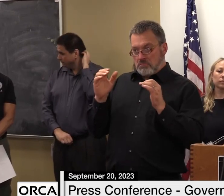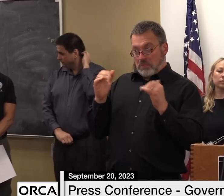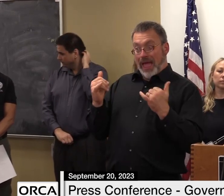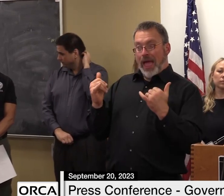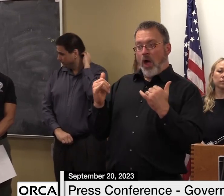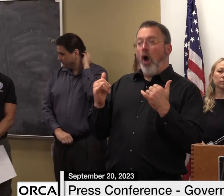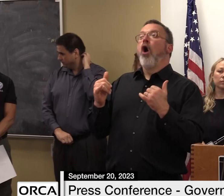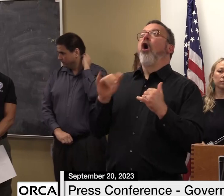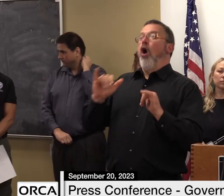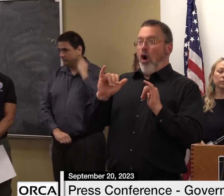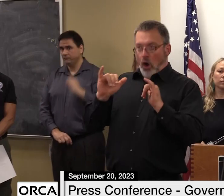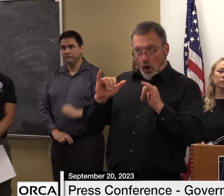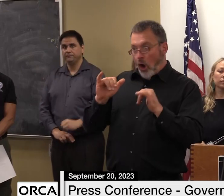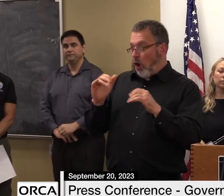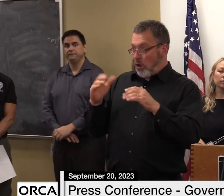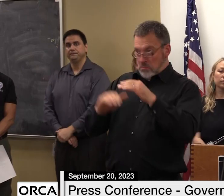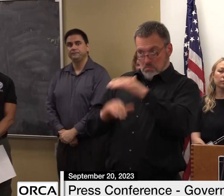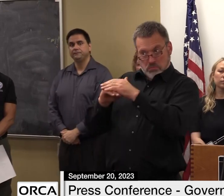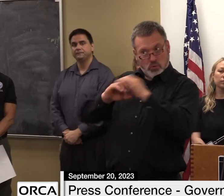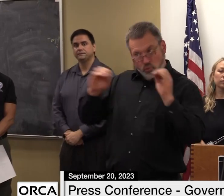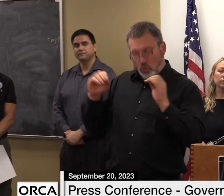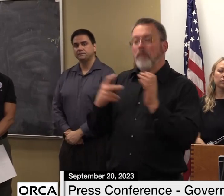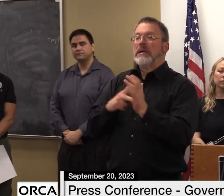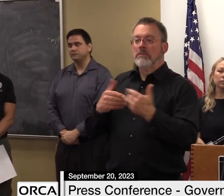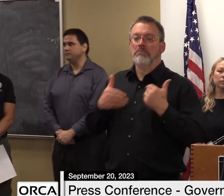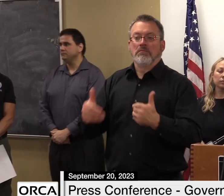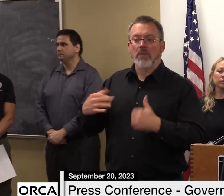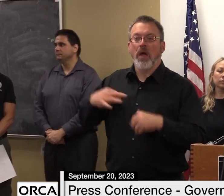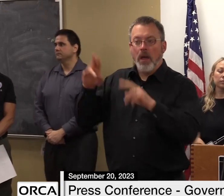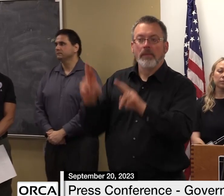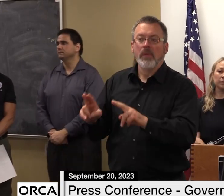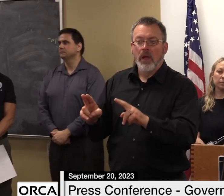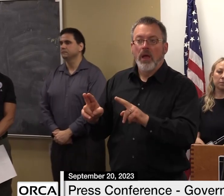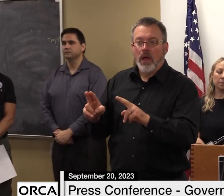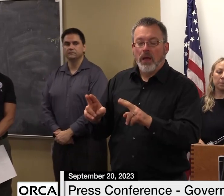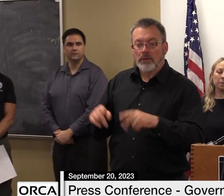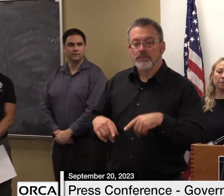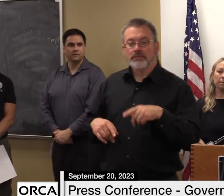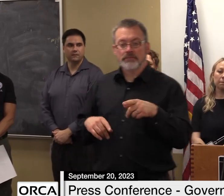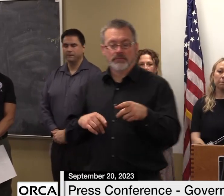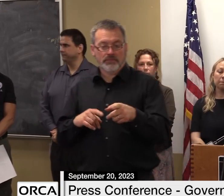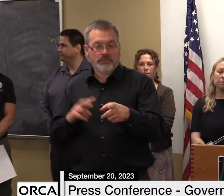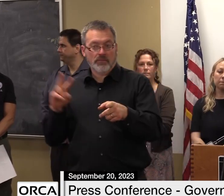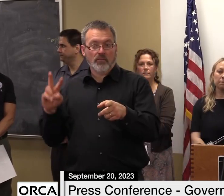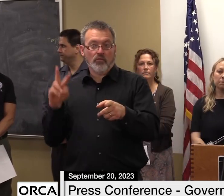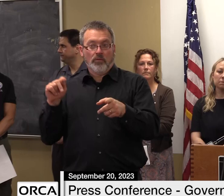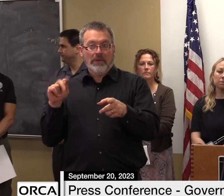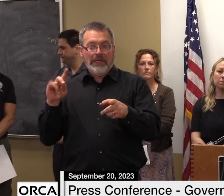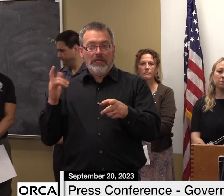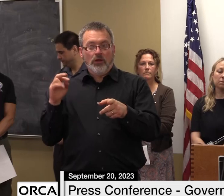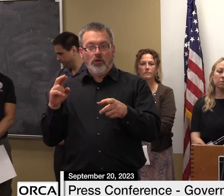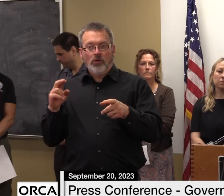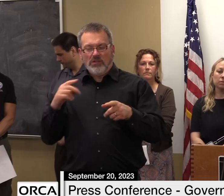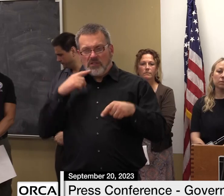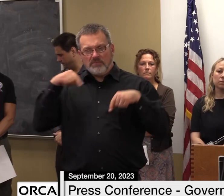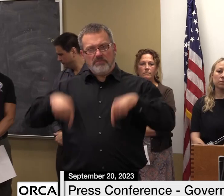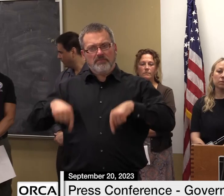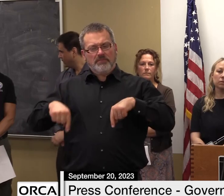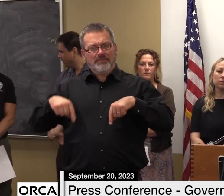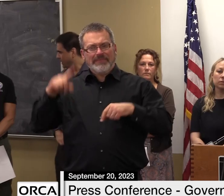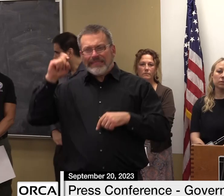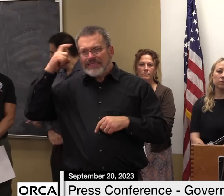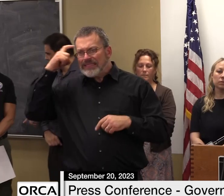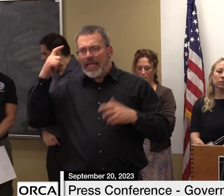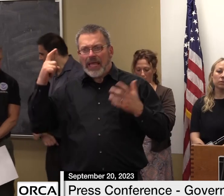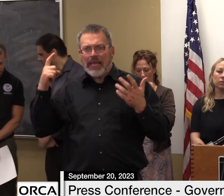question. Is the state doing anything to kind of make sure that this money isn't gobbled up pretty